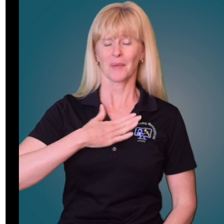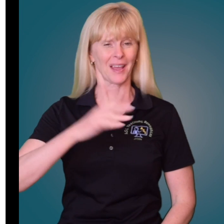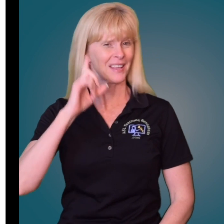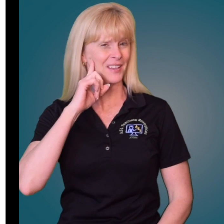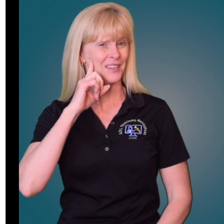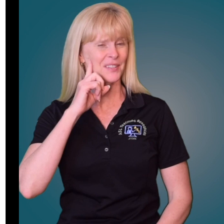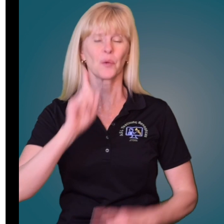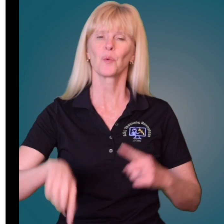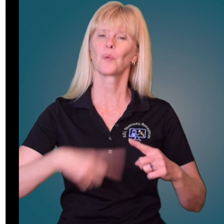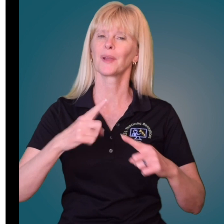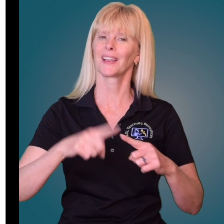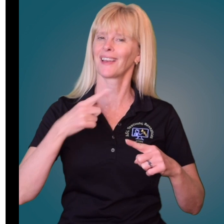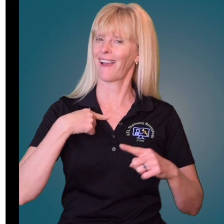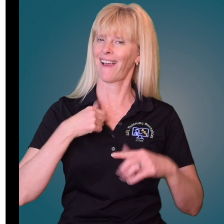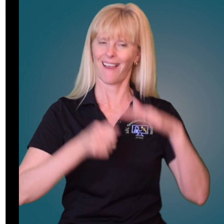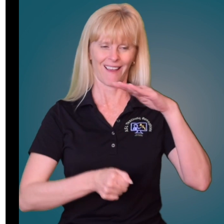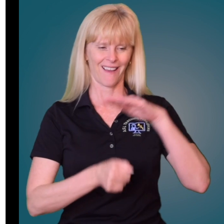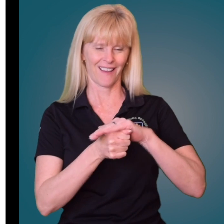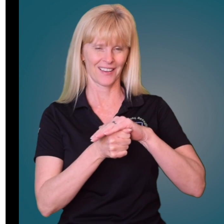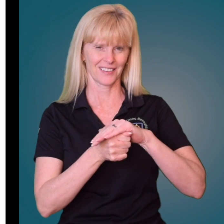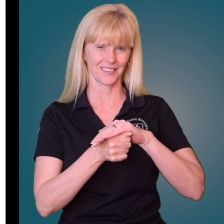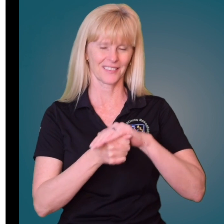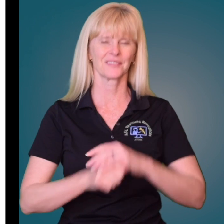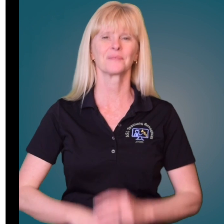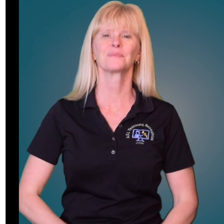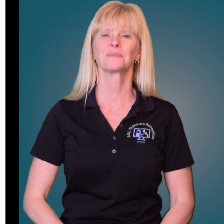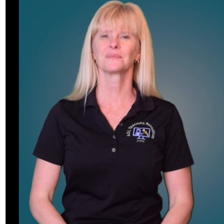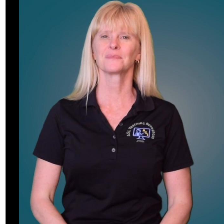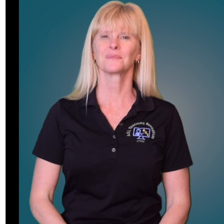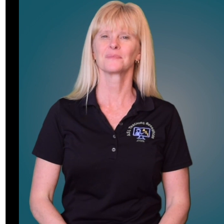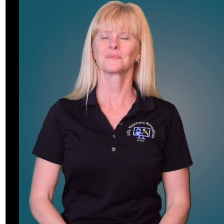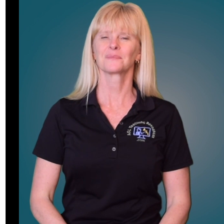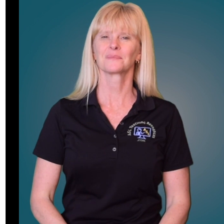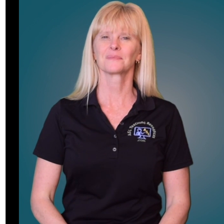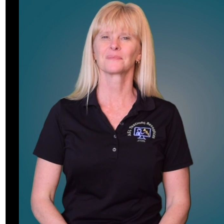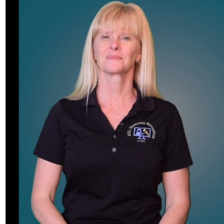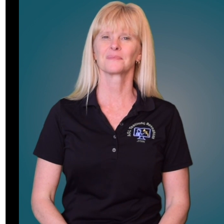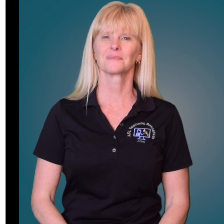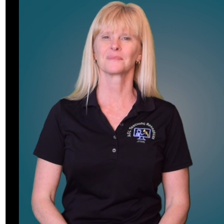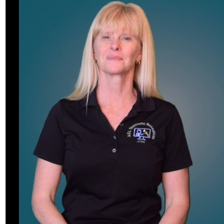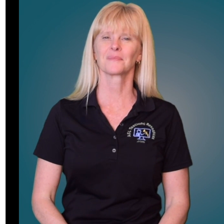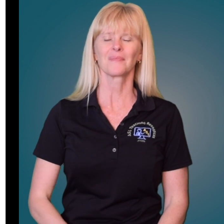I like my ears when I hide.